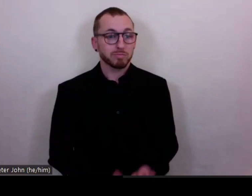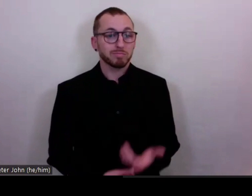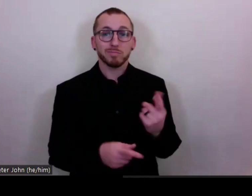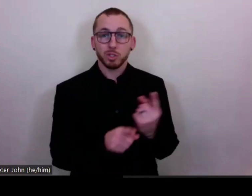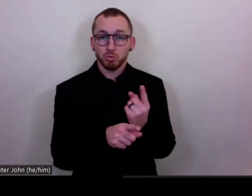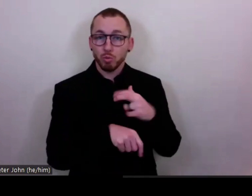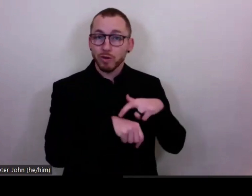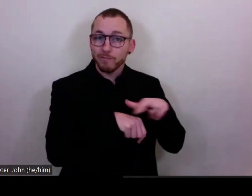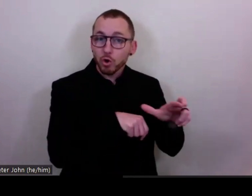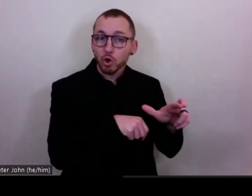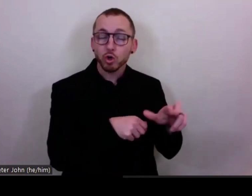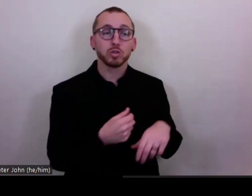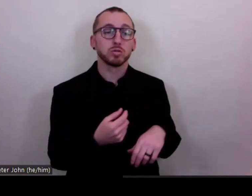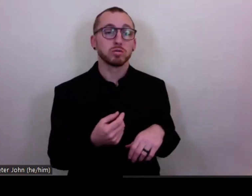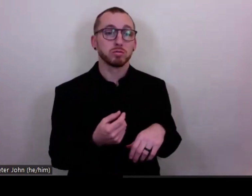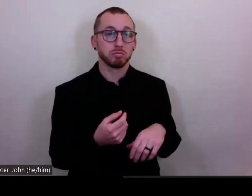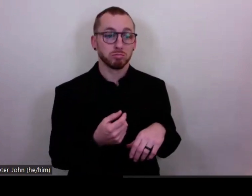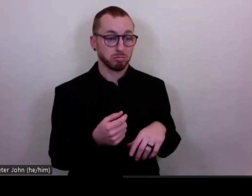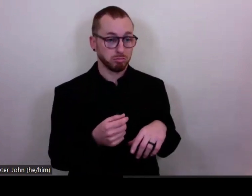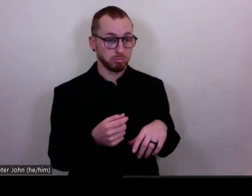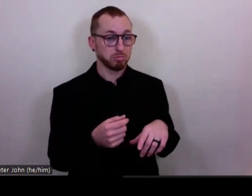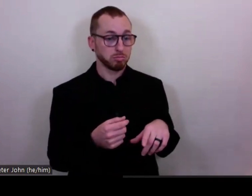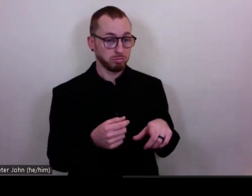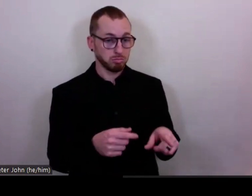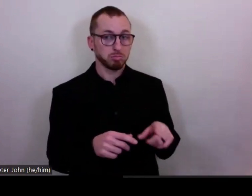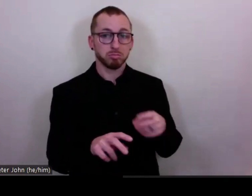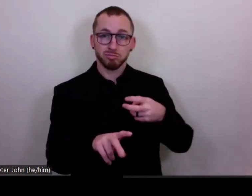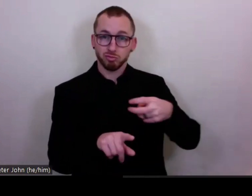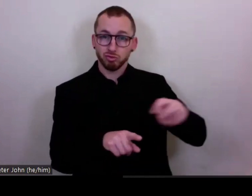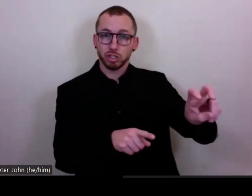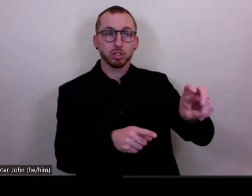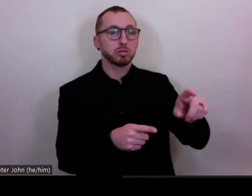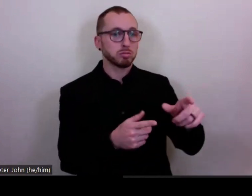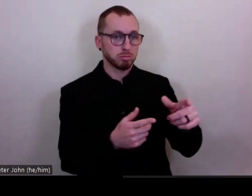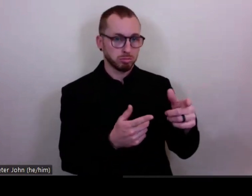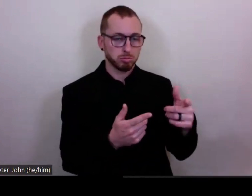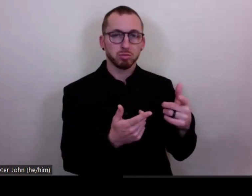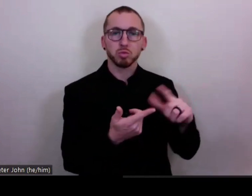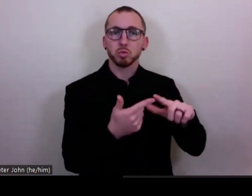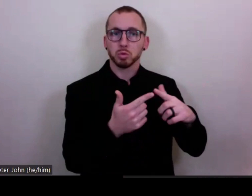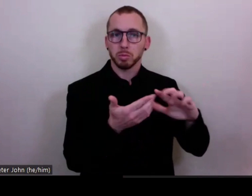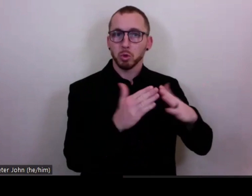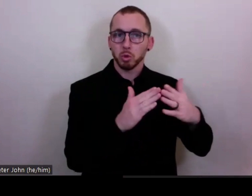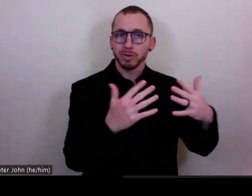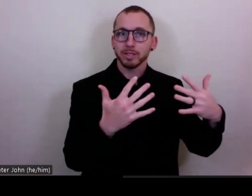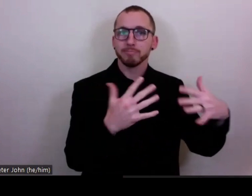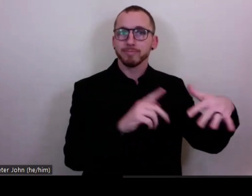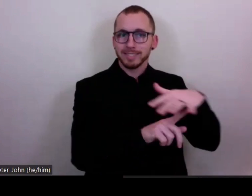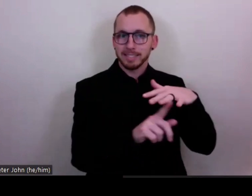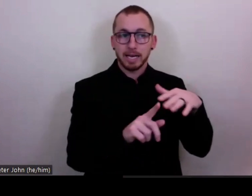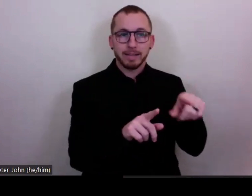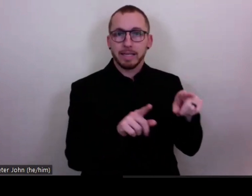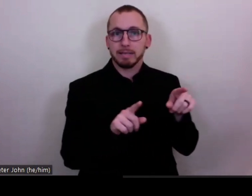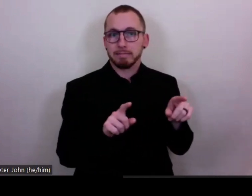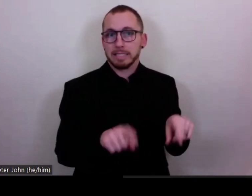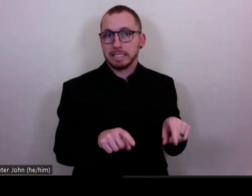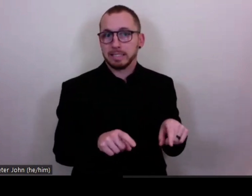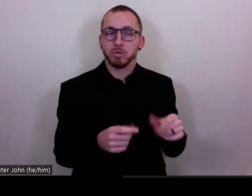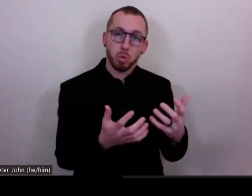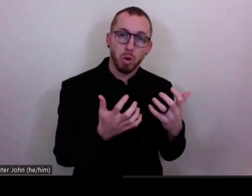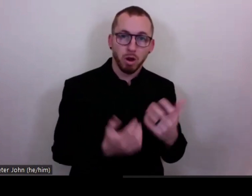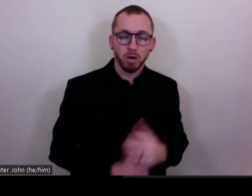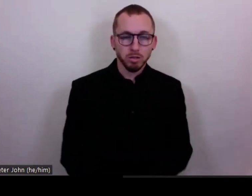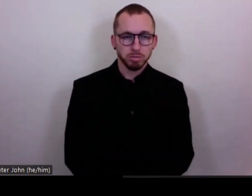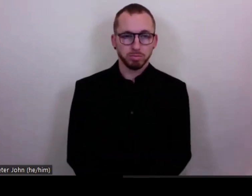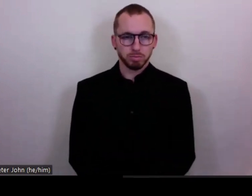appropriate places that might be able to give them, a community setting that they desperately want and